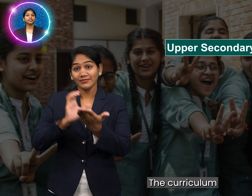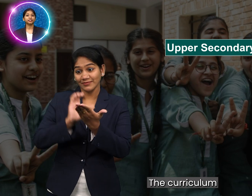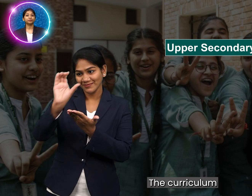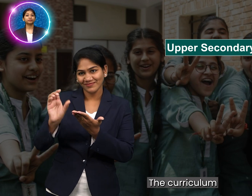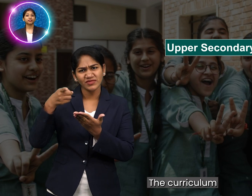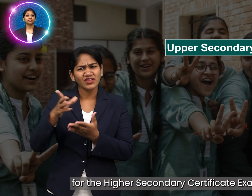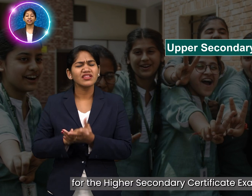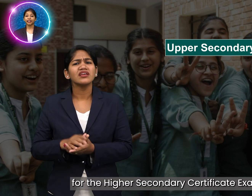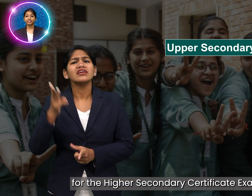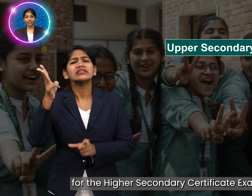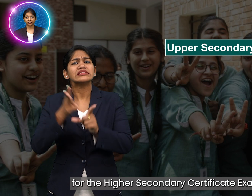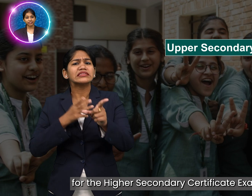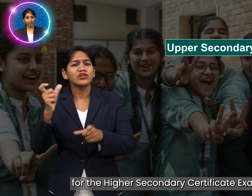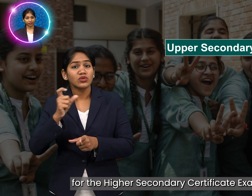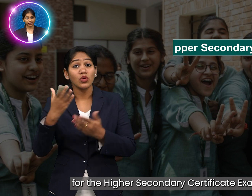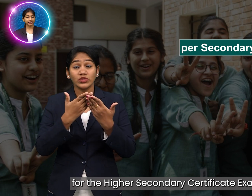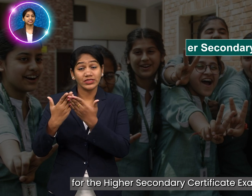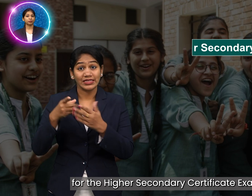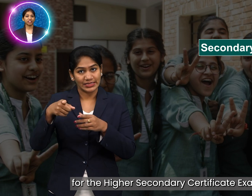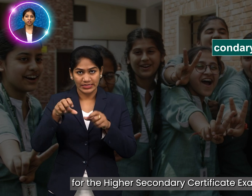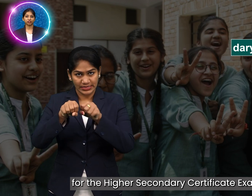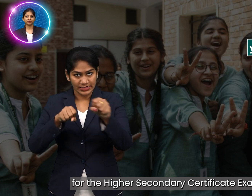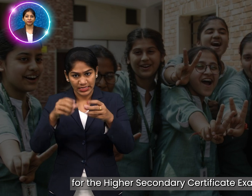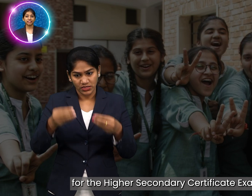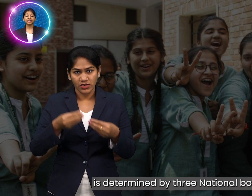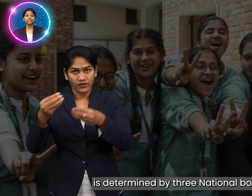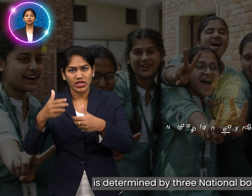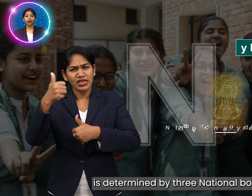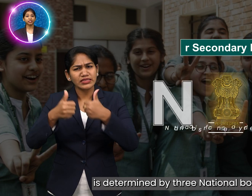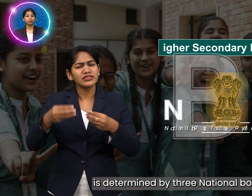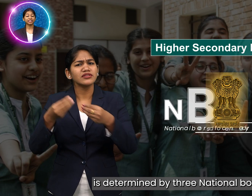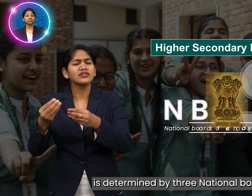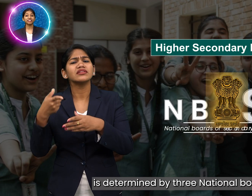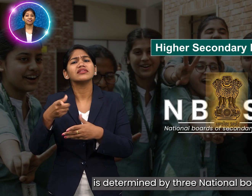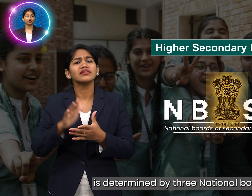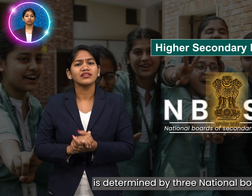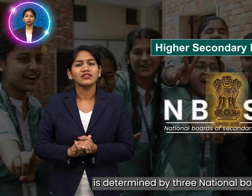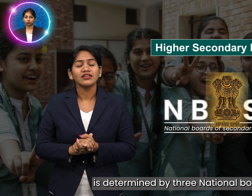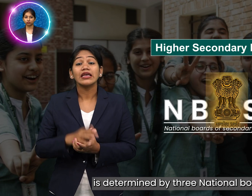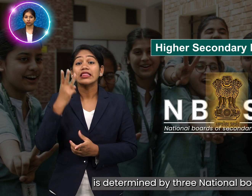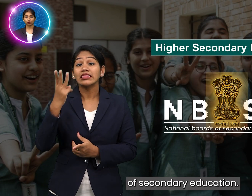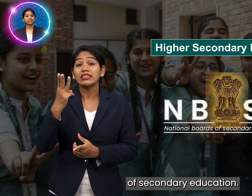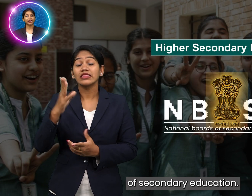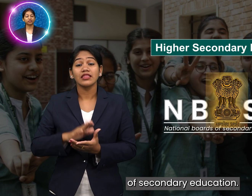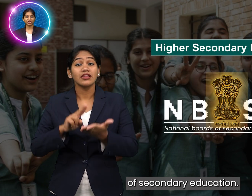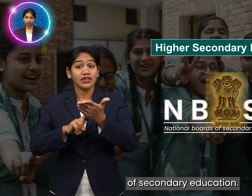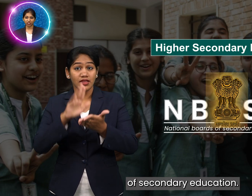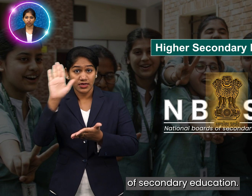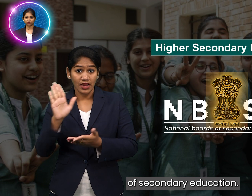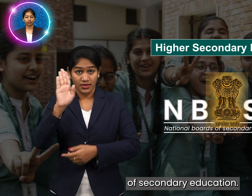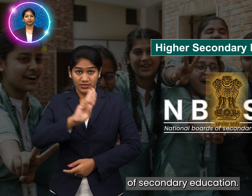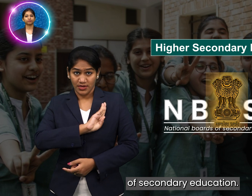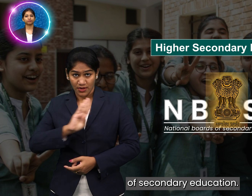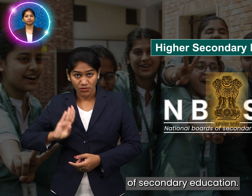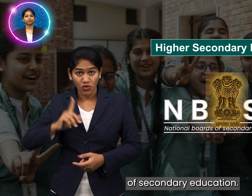The curriculum for the higher secondary certificate examination is determined by 3 national boards of secondary